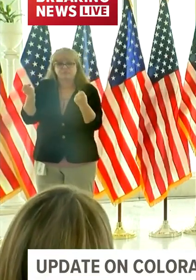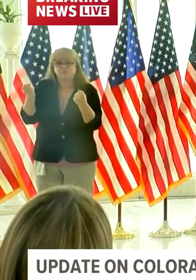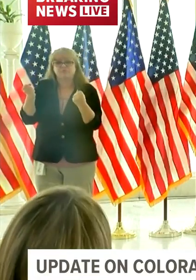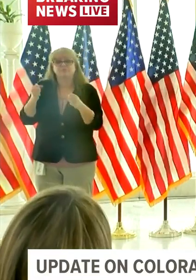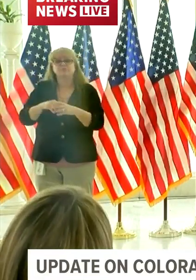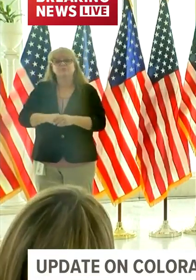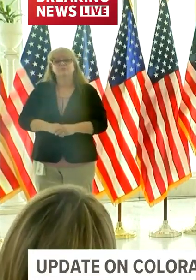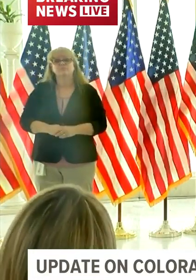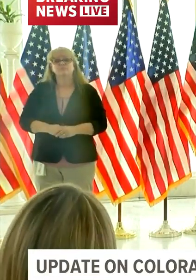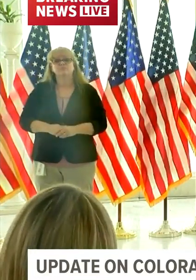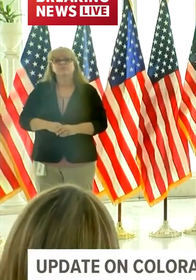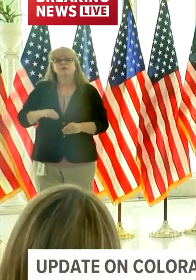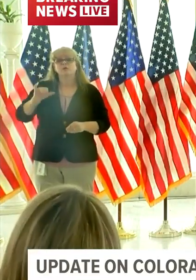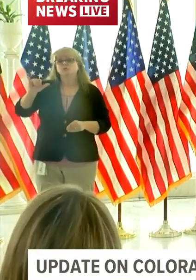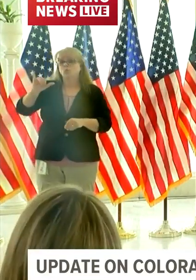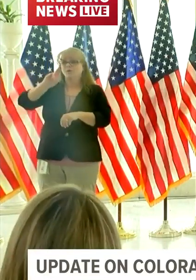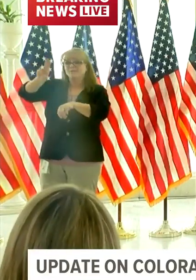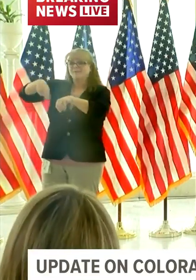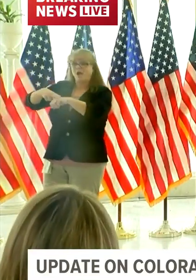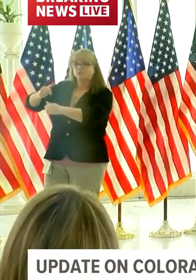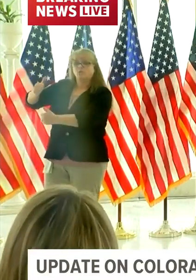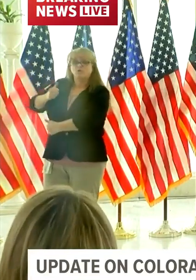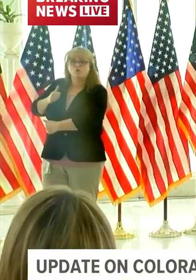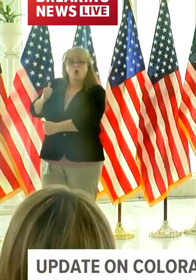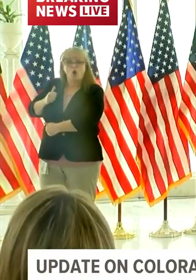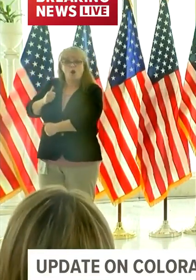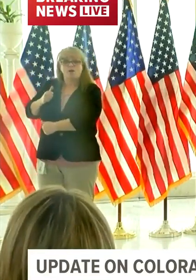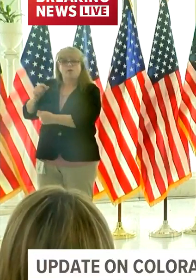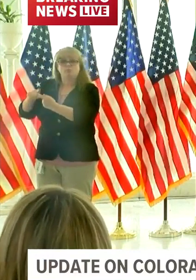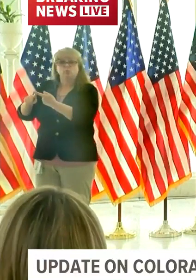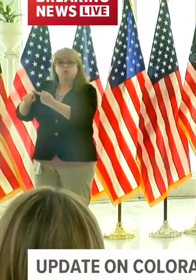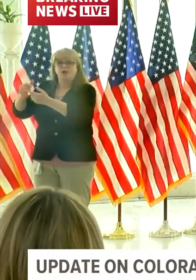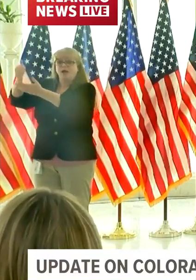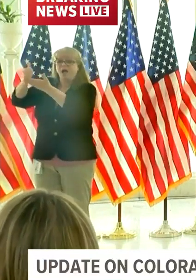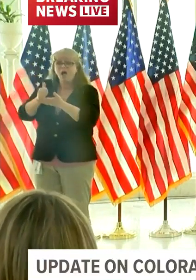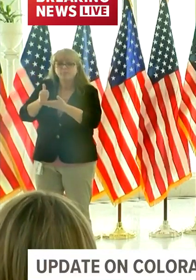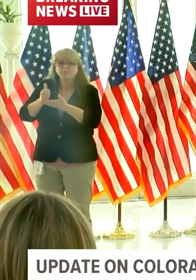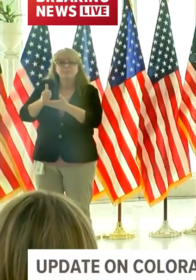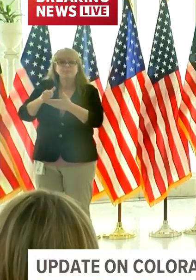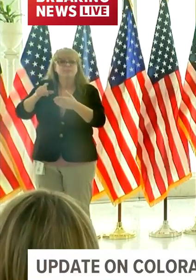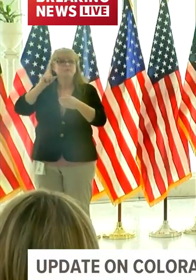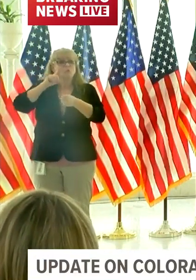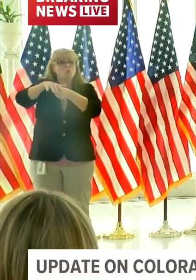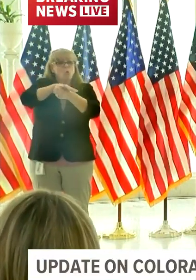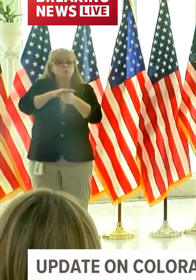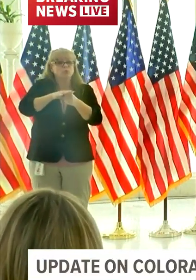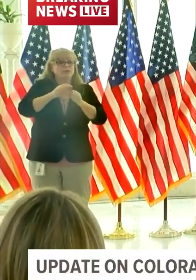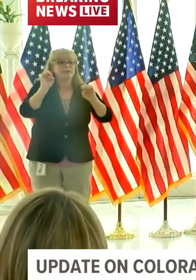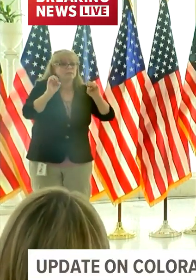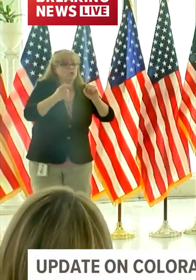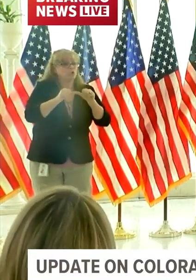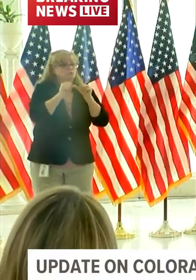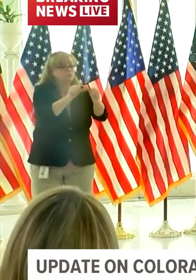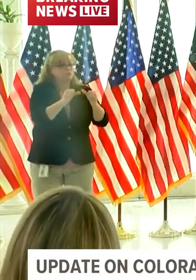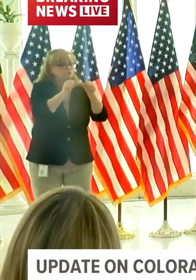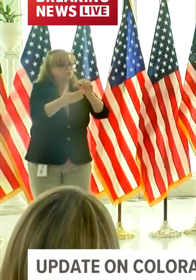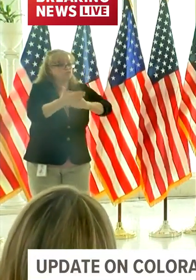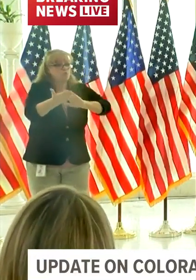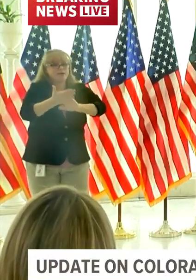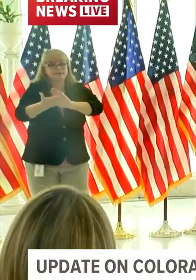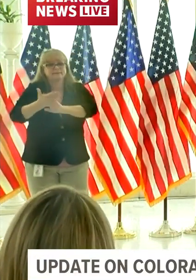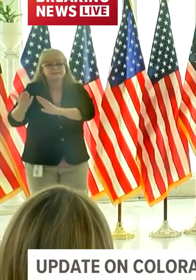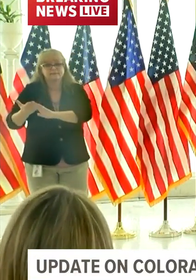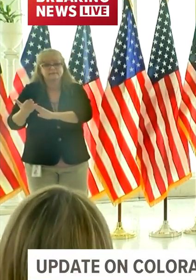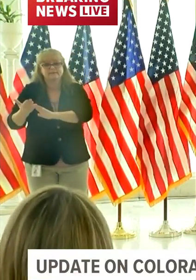National Guard is providing planners to support local emergency operations in distributed centers and non-congregated centers